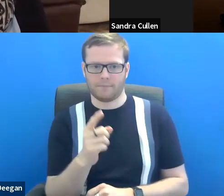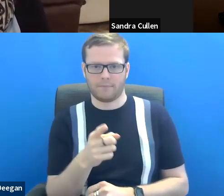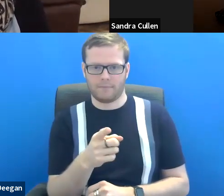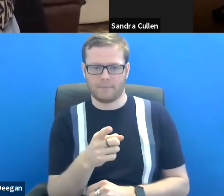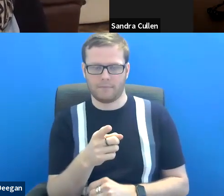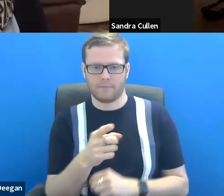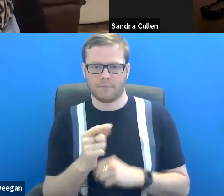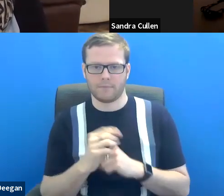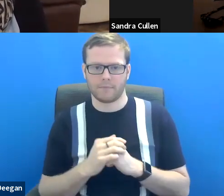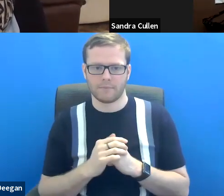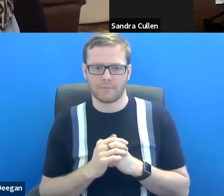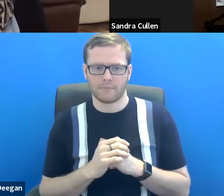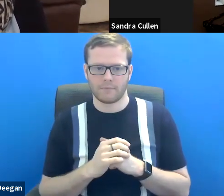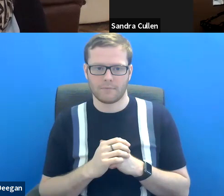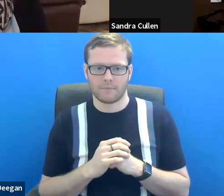and